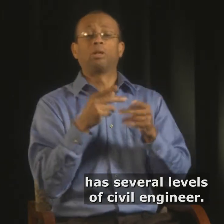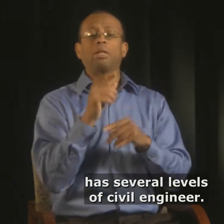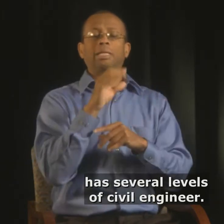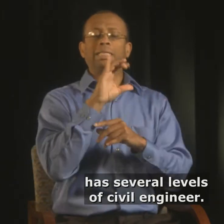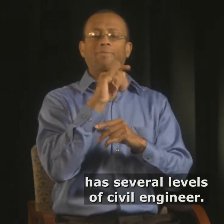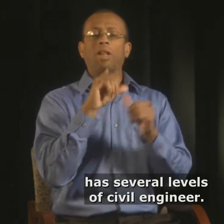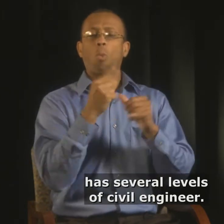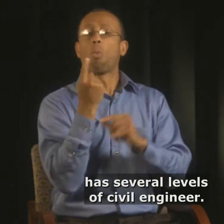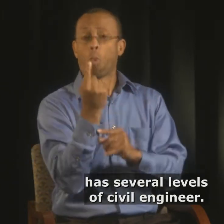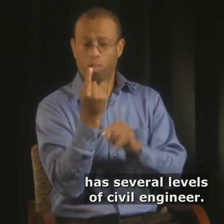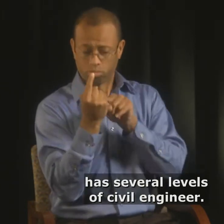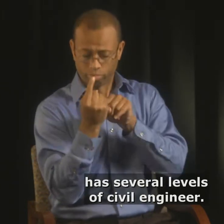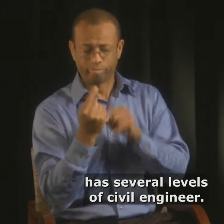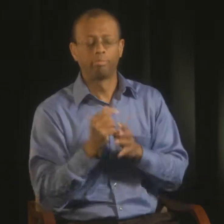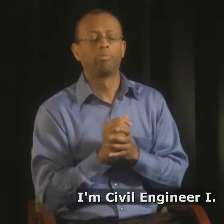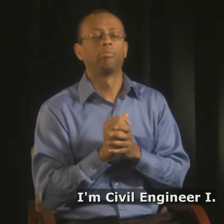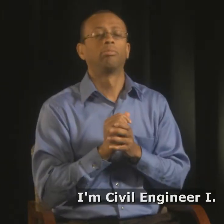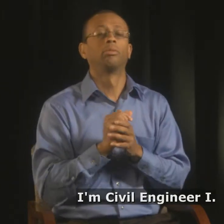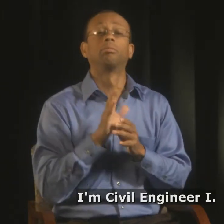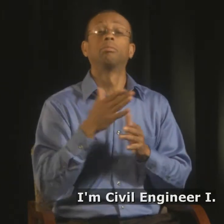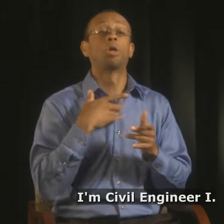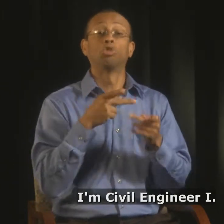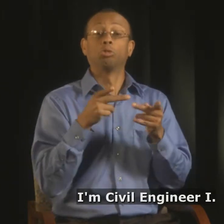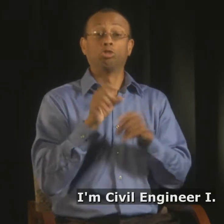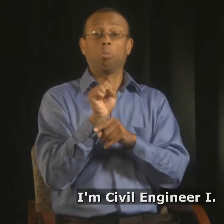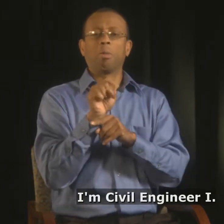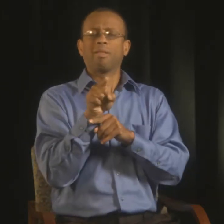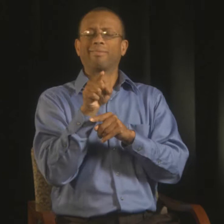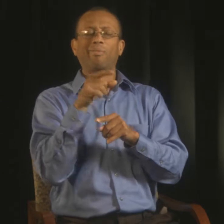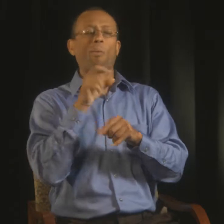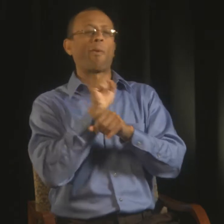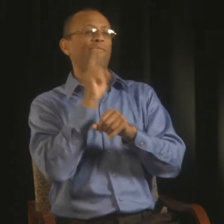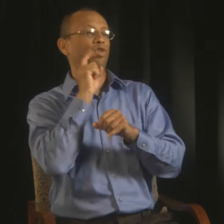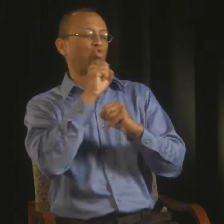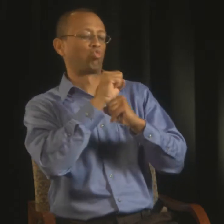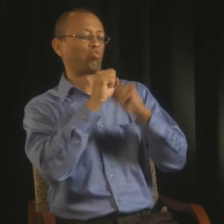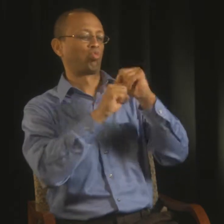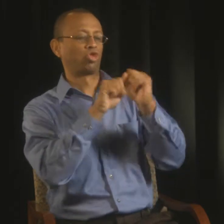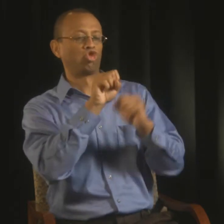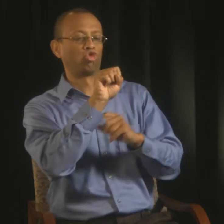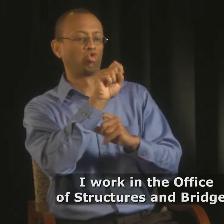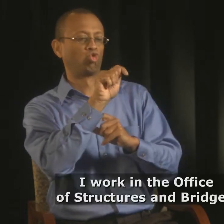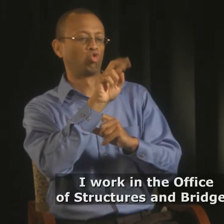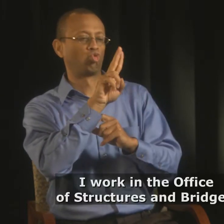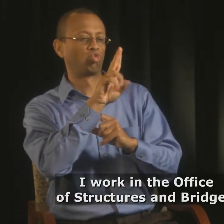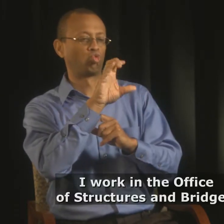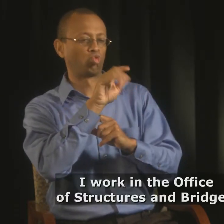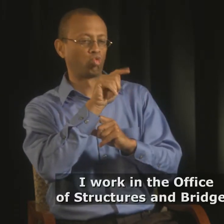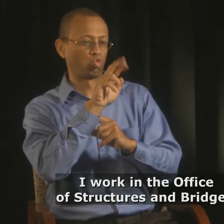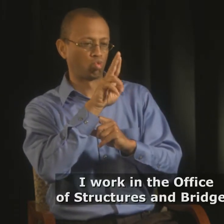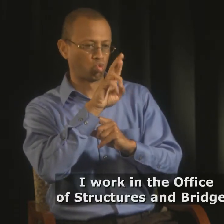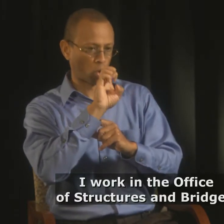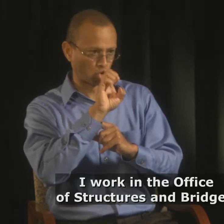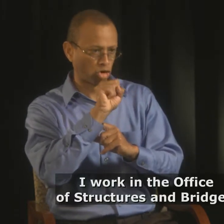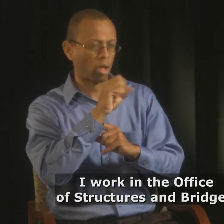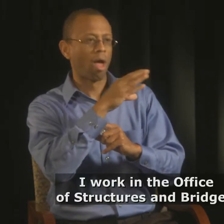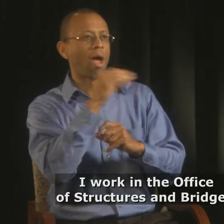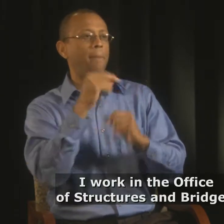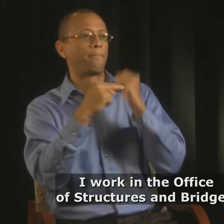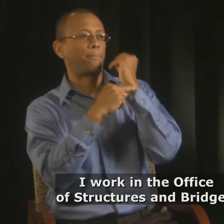several levels of civil engineer. I'm Civil Engineer 1. I work in the Office of Structures and Bridges.